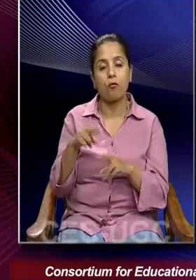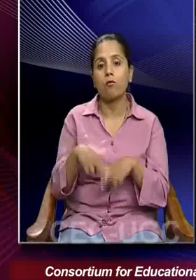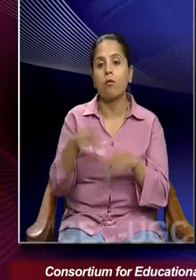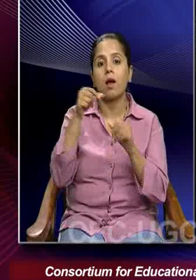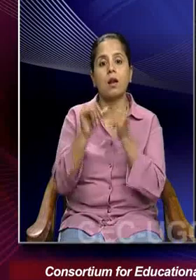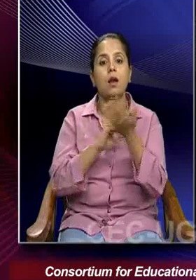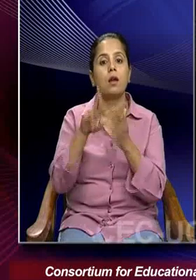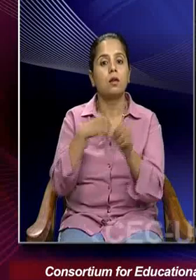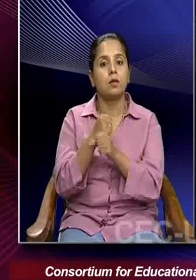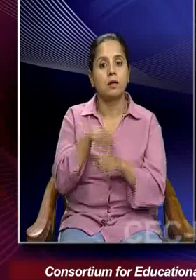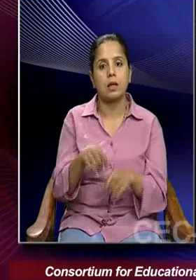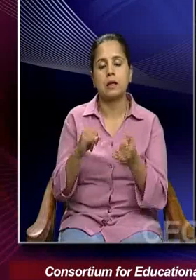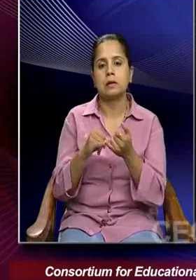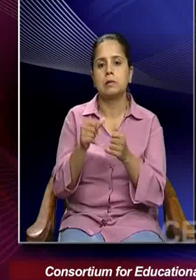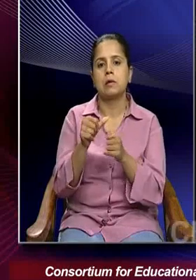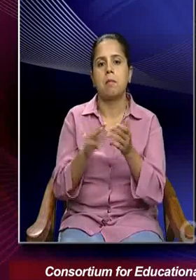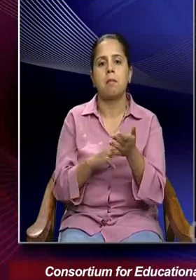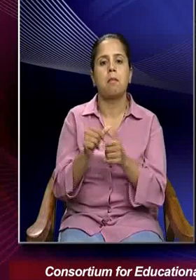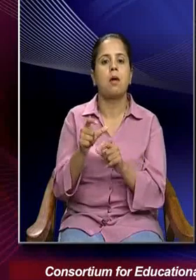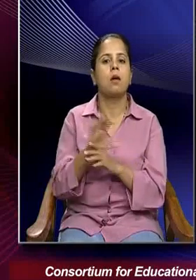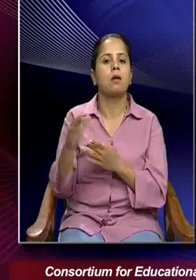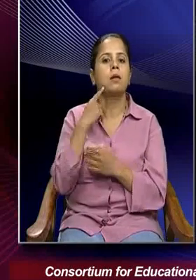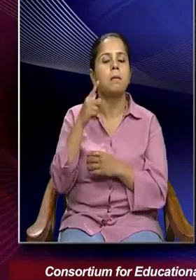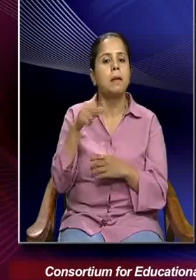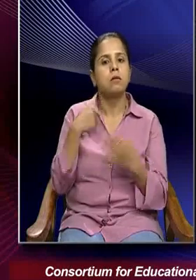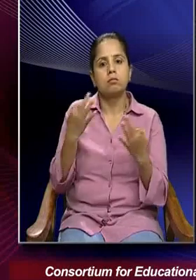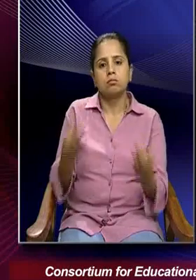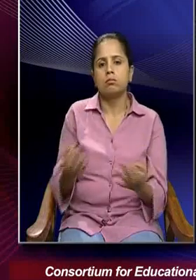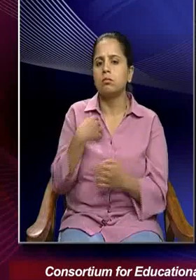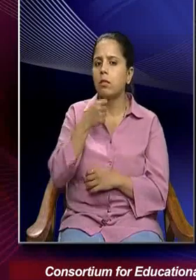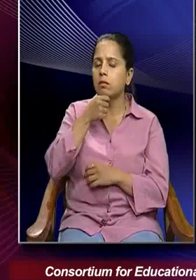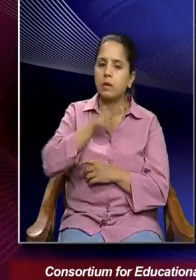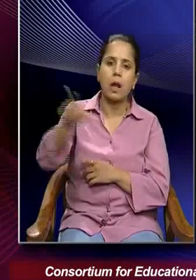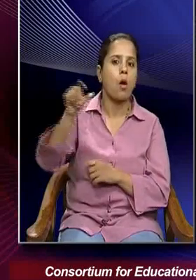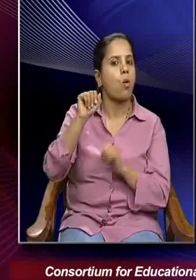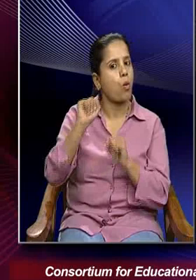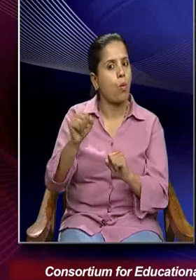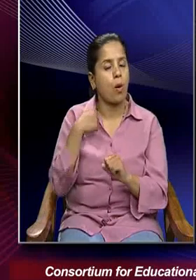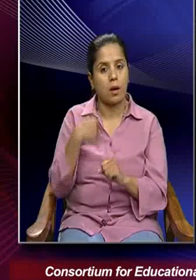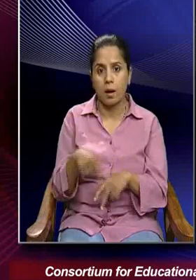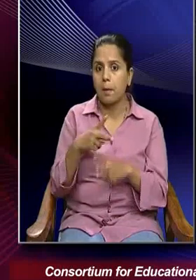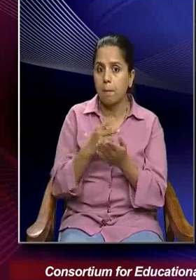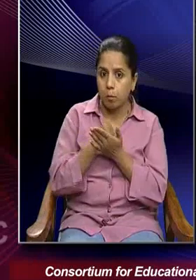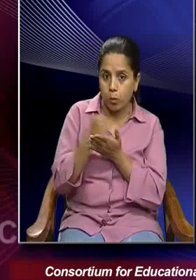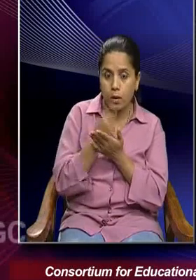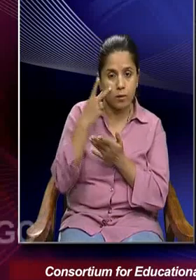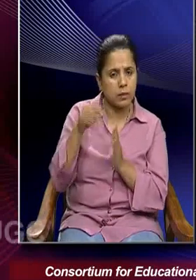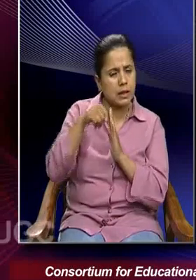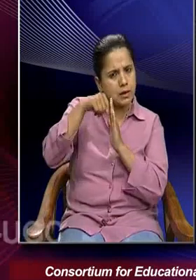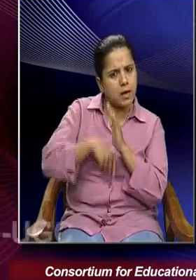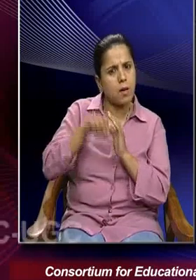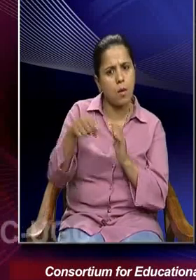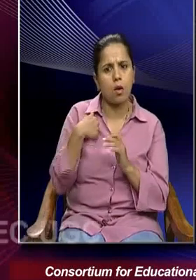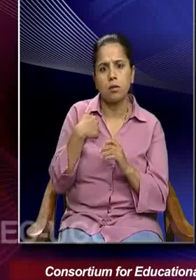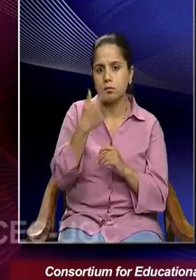which is Samadhi. Through sustained practice and deepening of